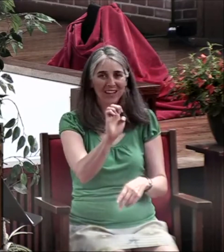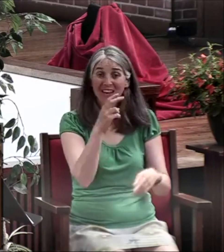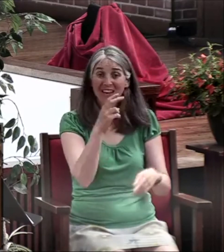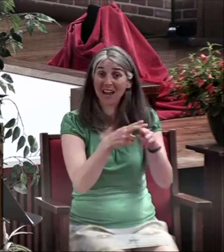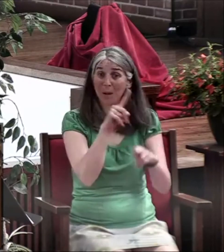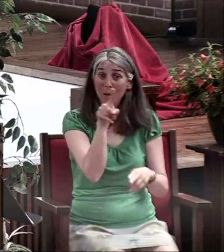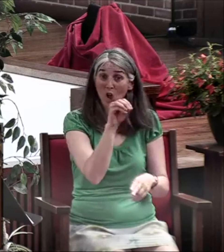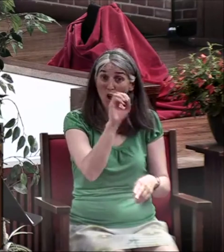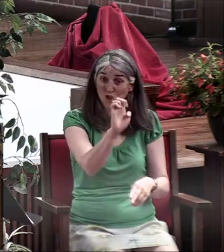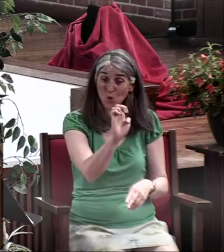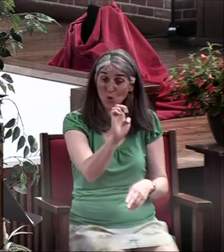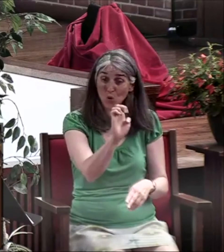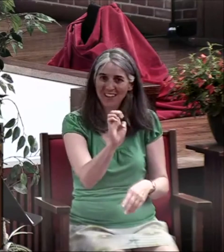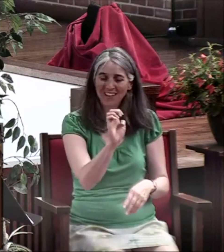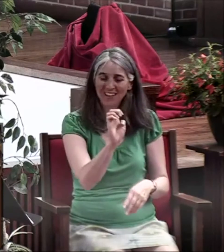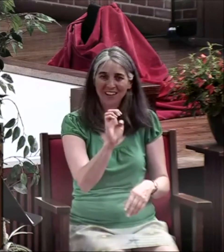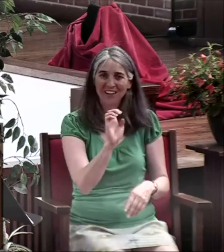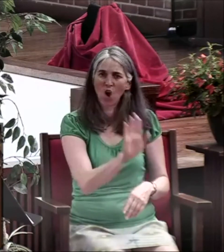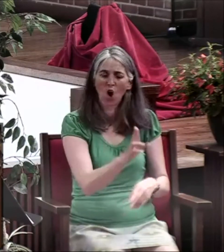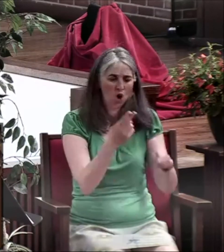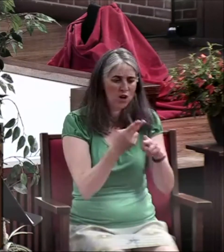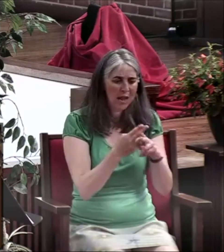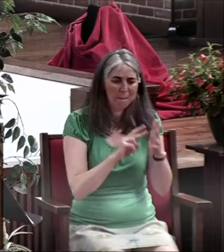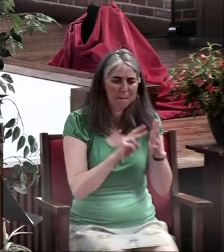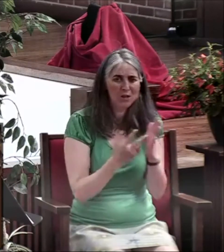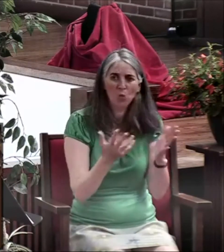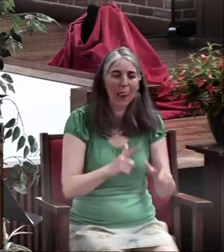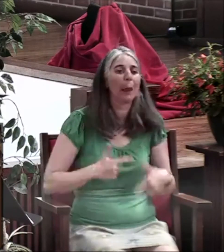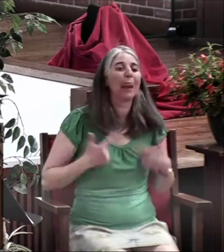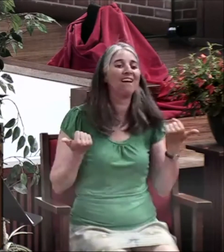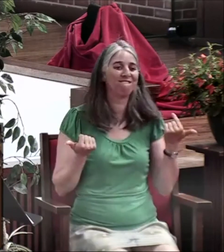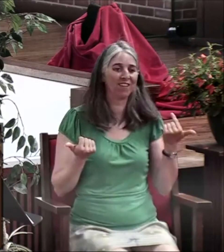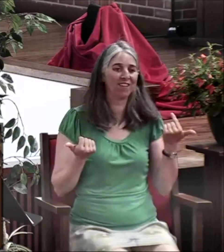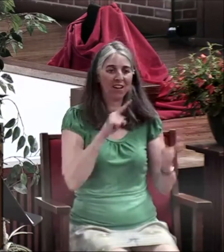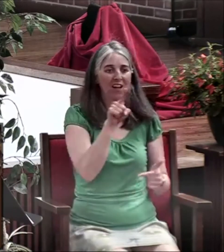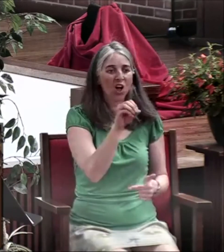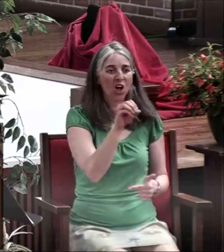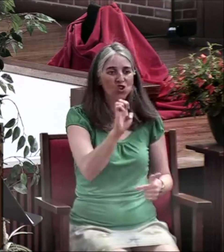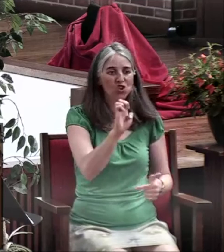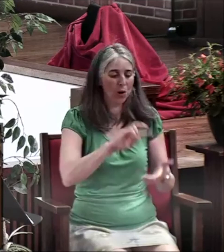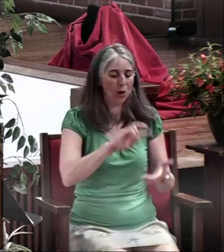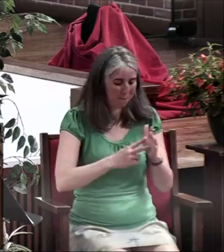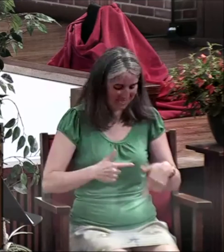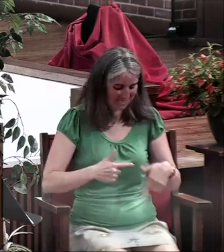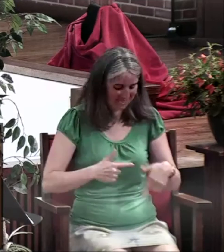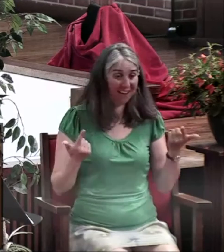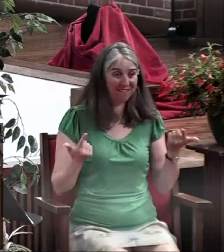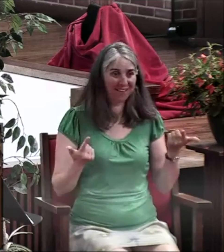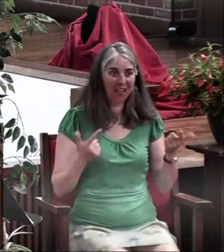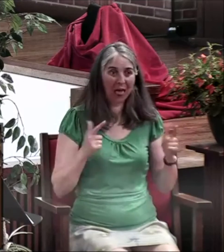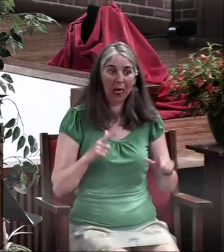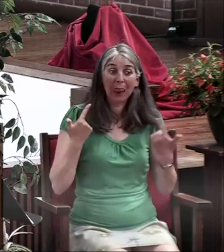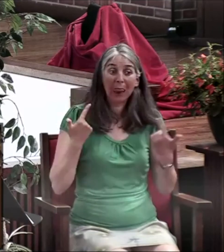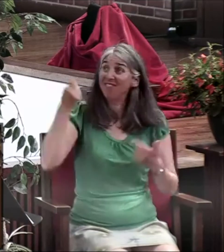but Zoe. Zoe means life. It means life. It means life that God gives